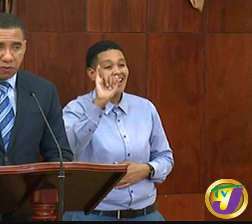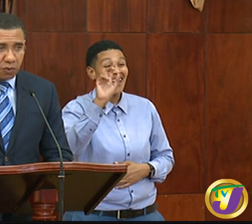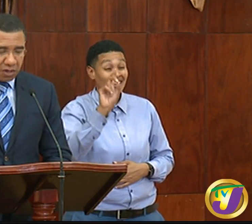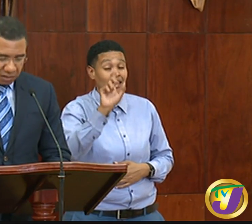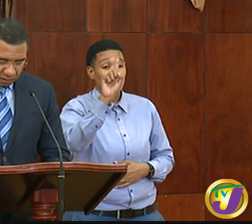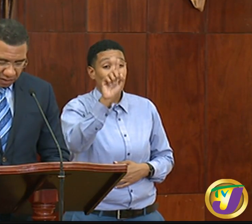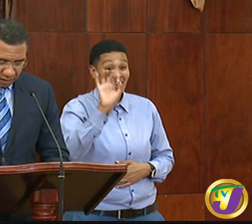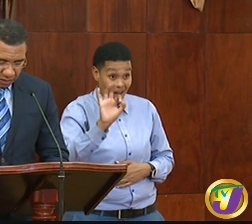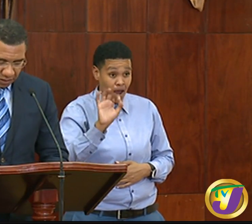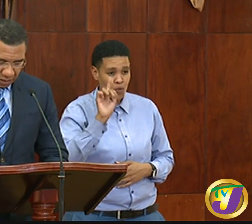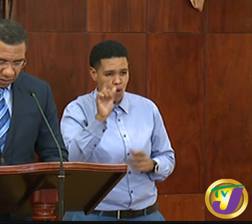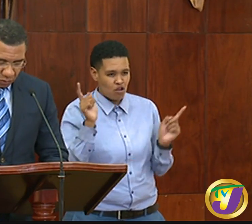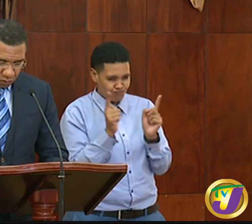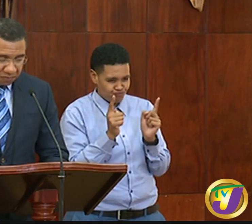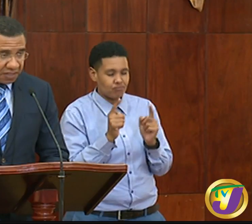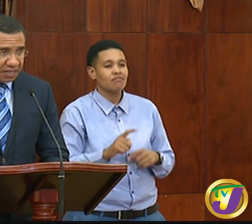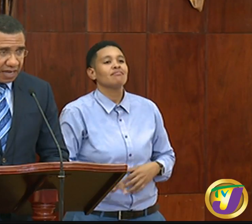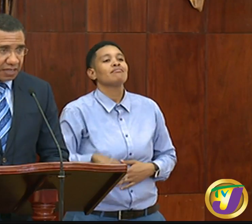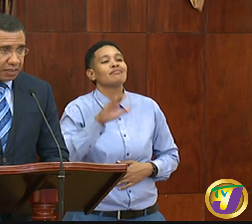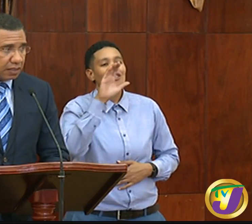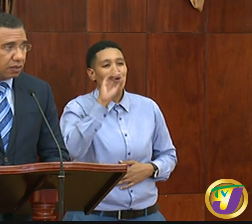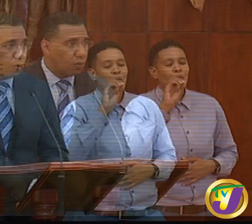COVID-19, one word, that is